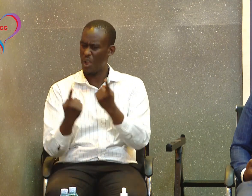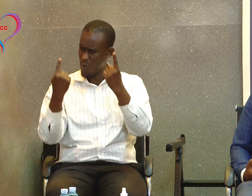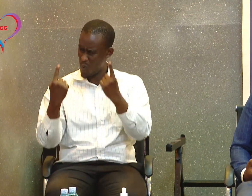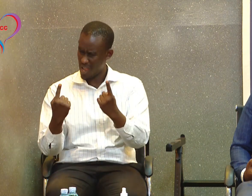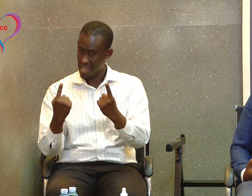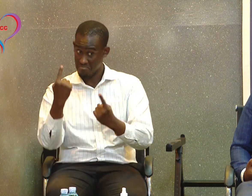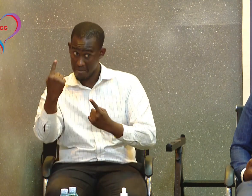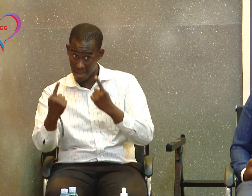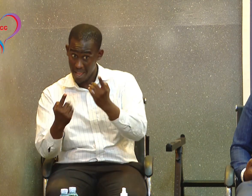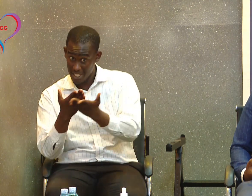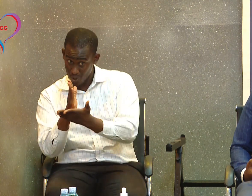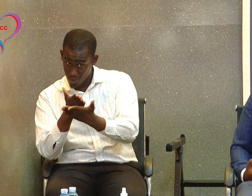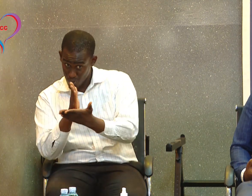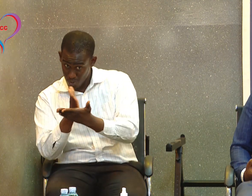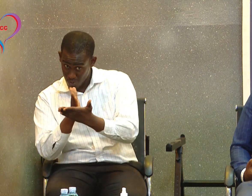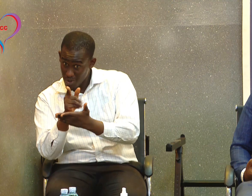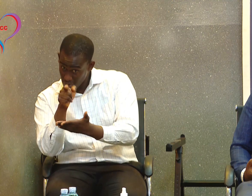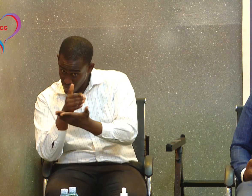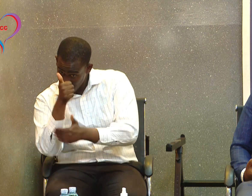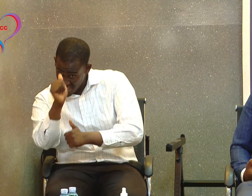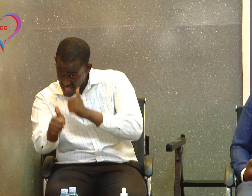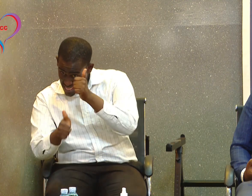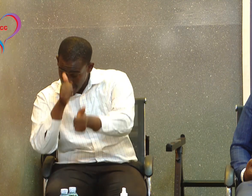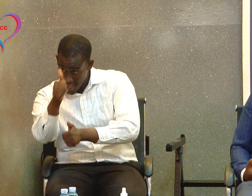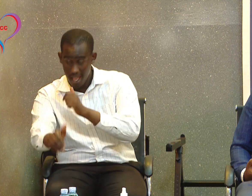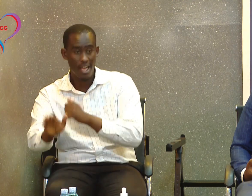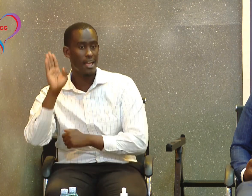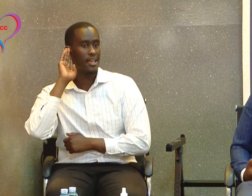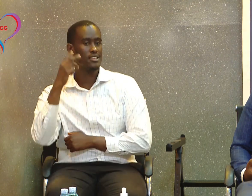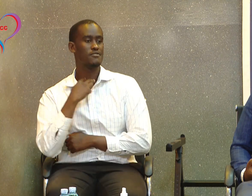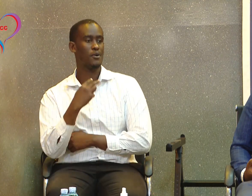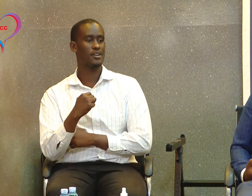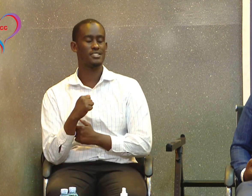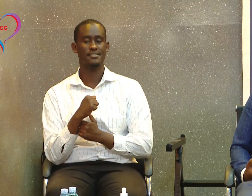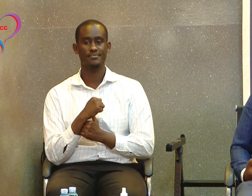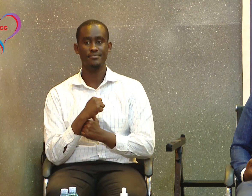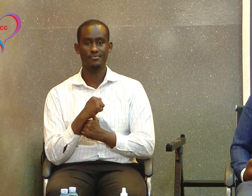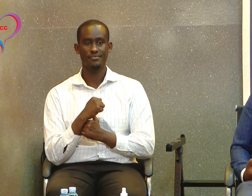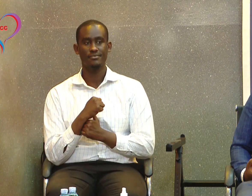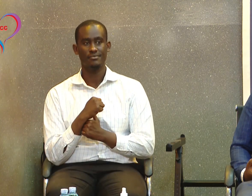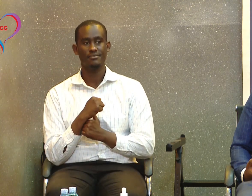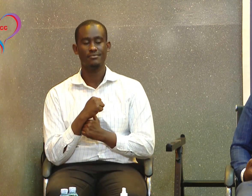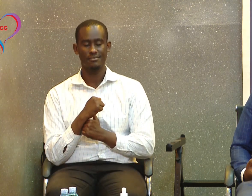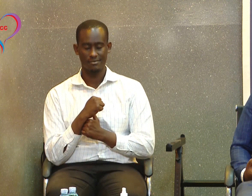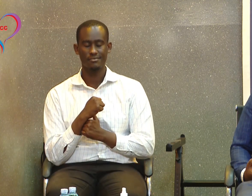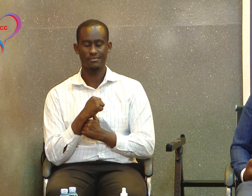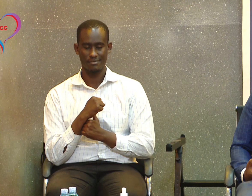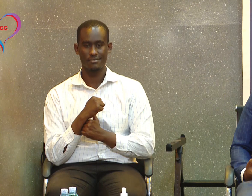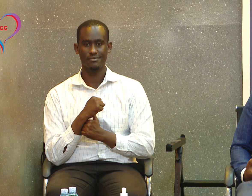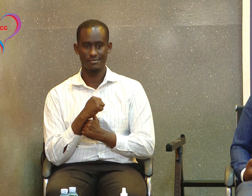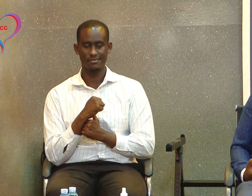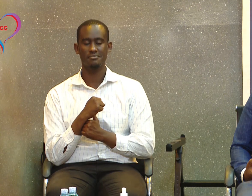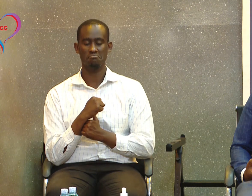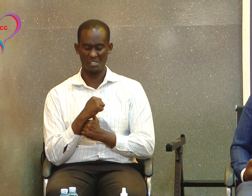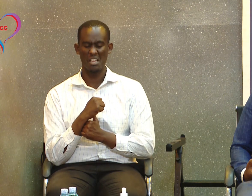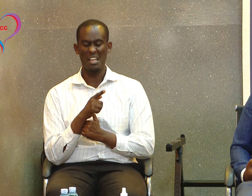buli ow'amazima awulira eddoboozi lyange. Now that was a big nail in the life of